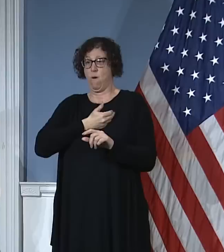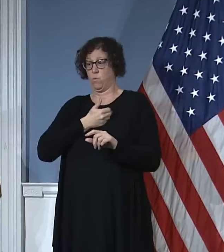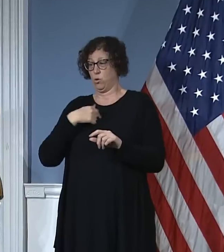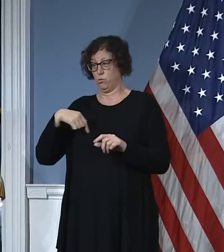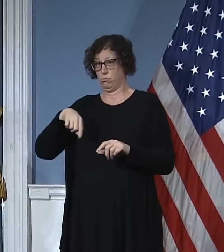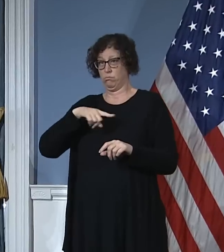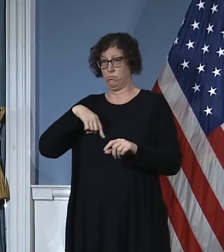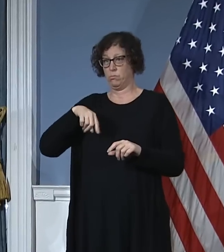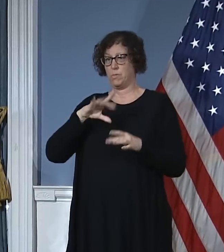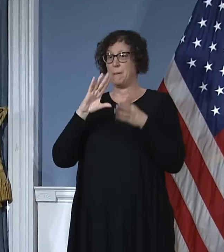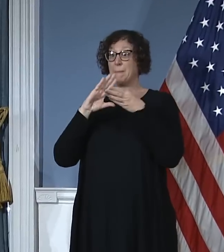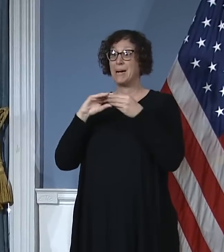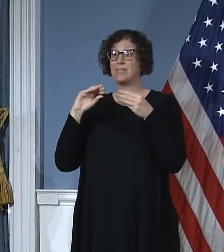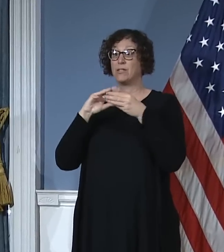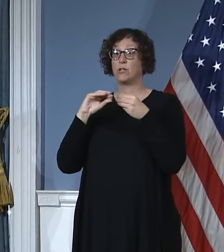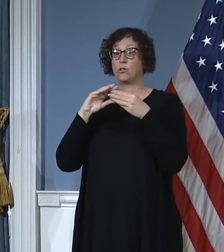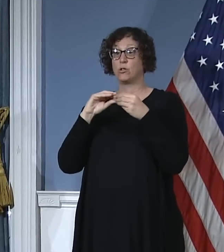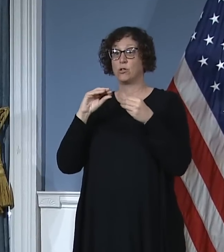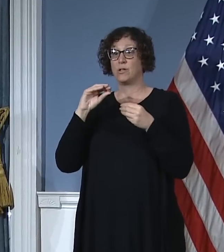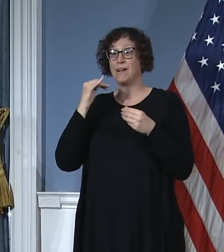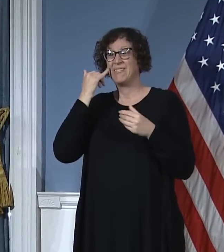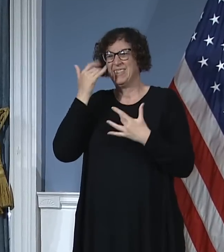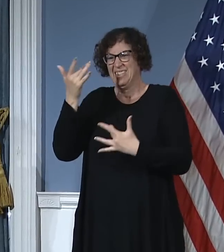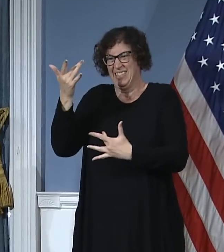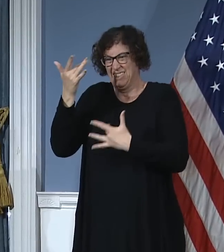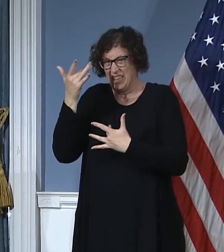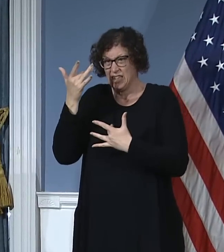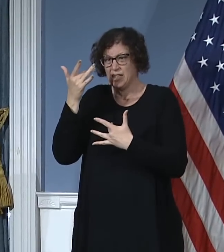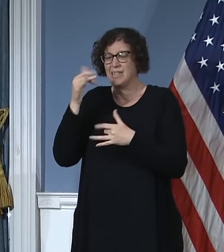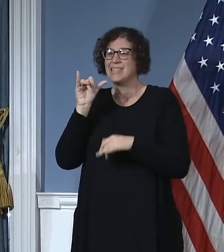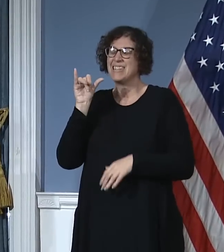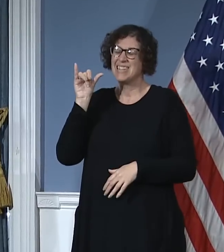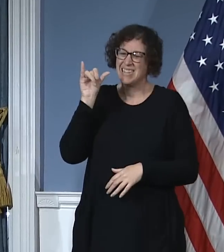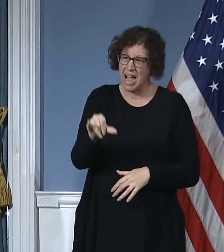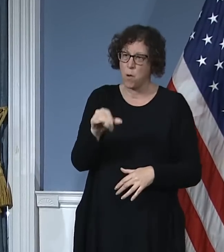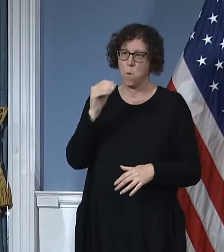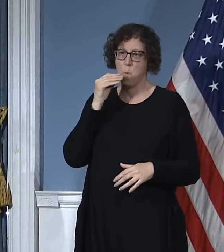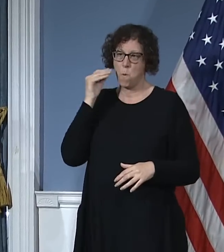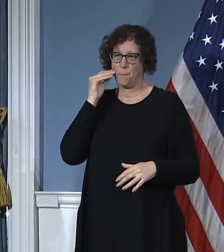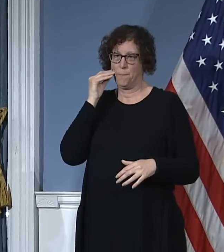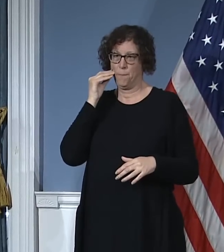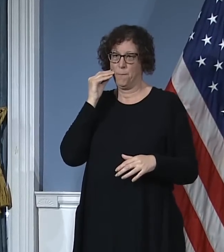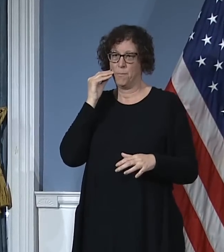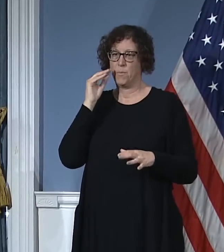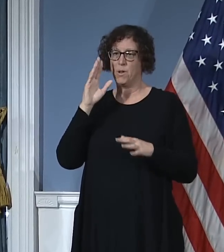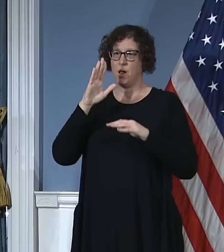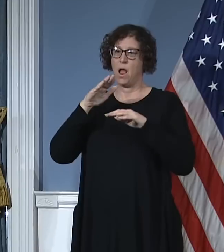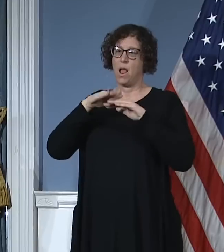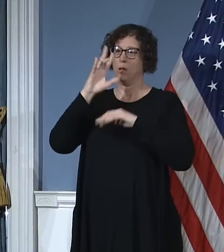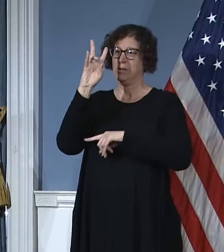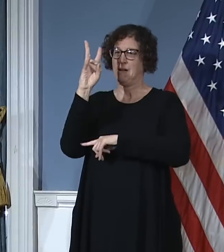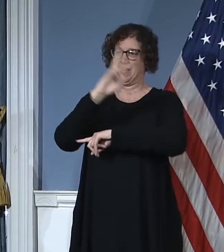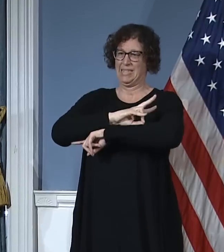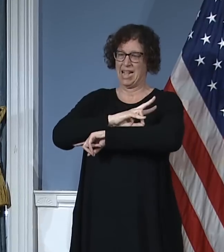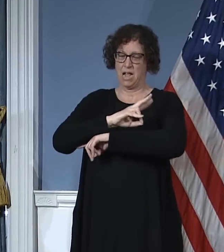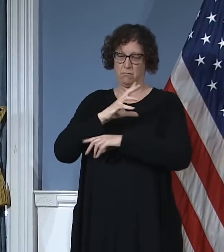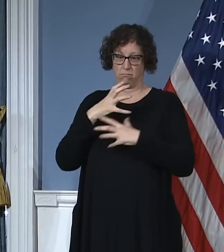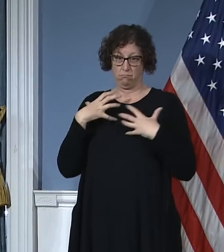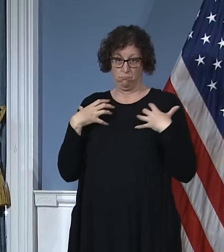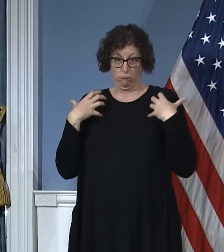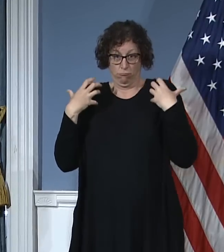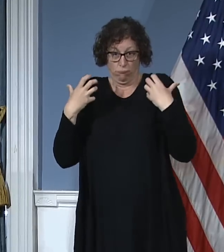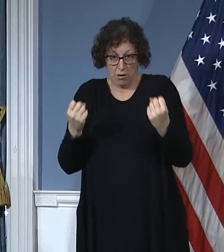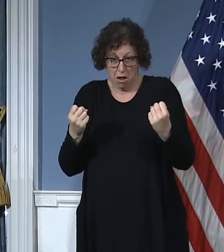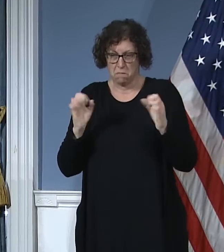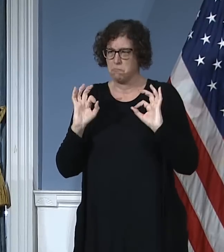home for at least 7 days since your symptom onset, or 3 days after your fever has gone away, whichever is